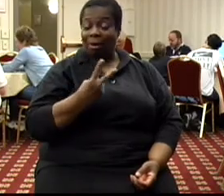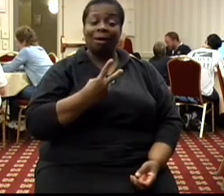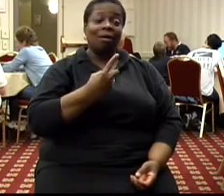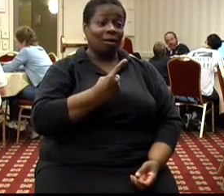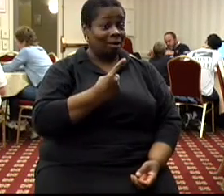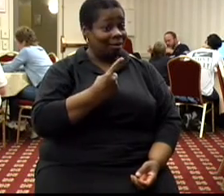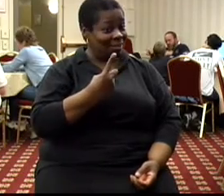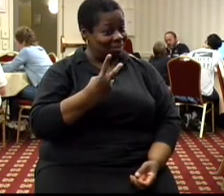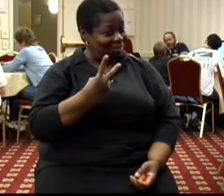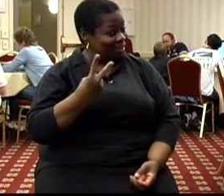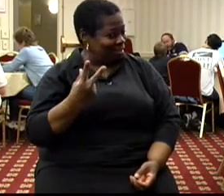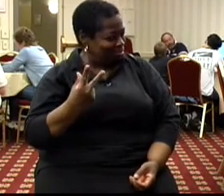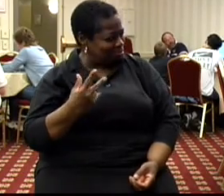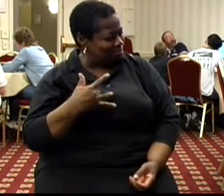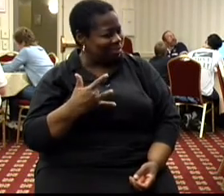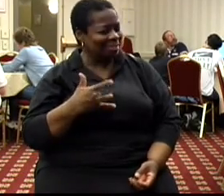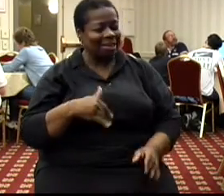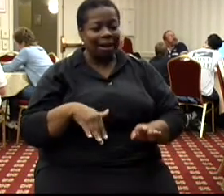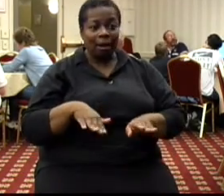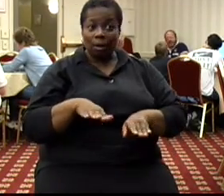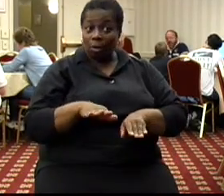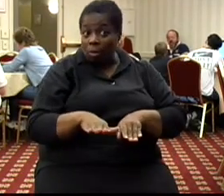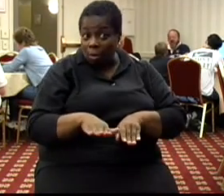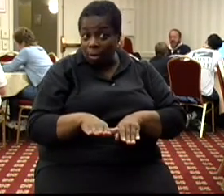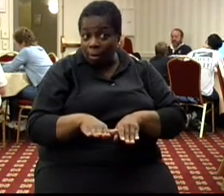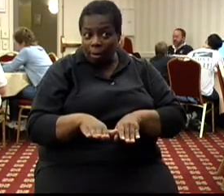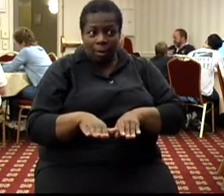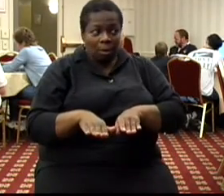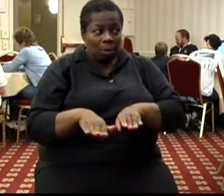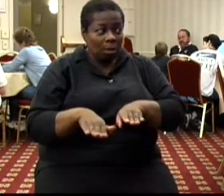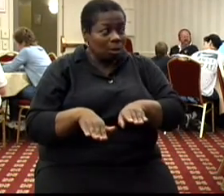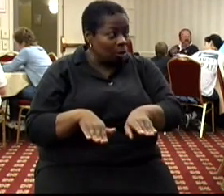3. You might produce that in the way you're walking.